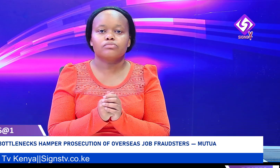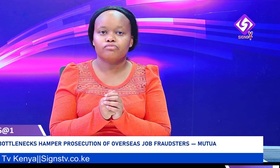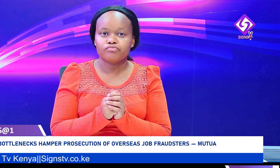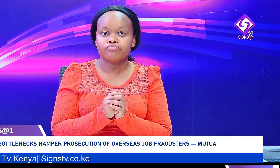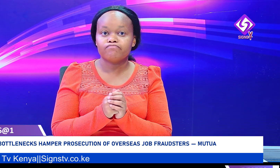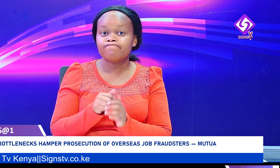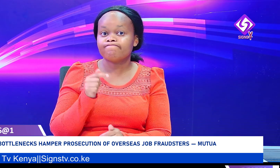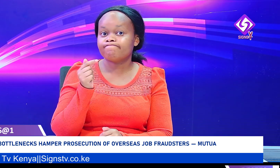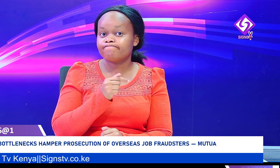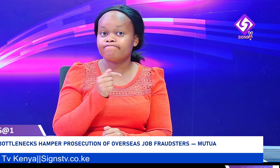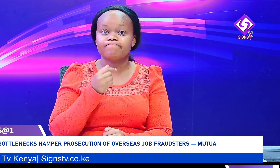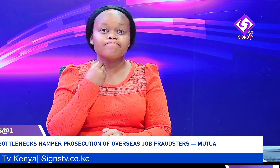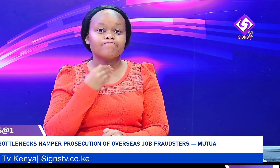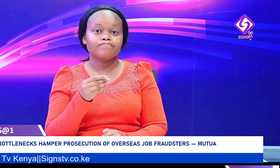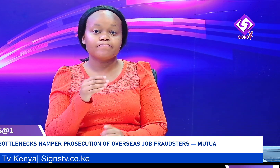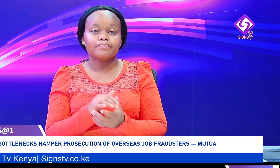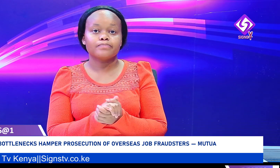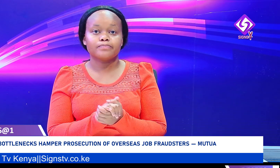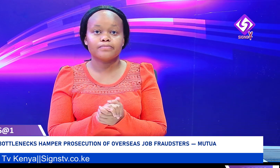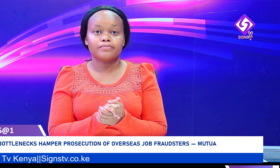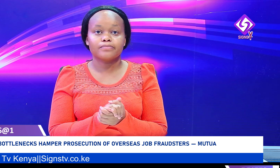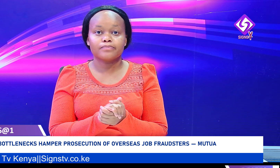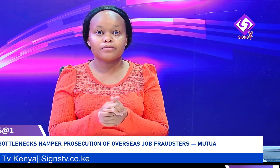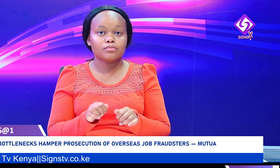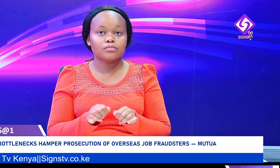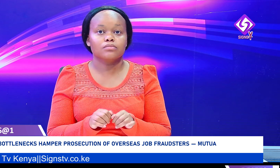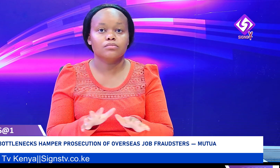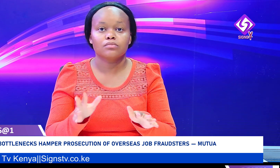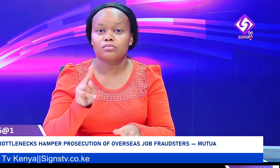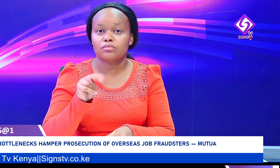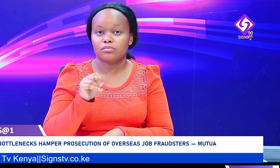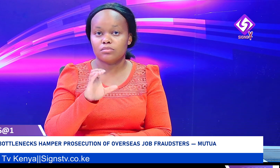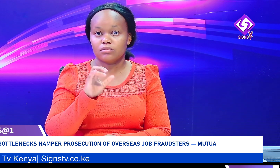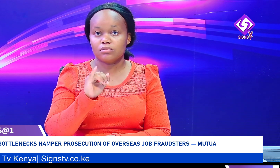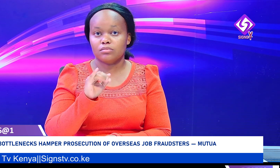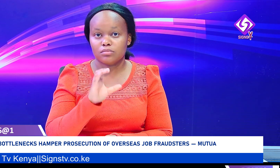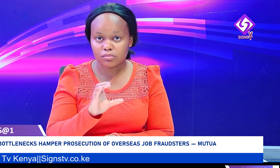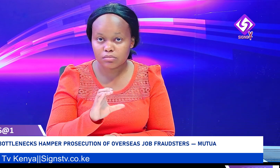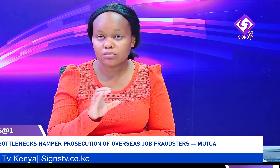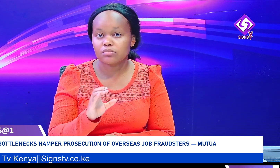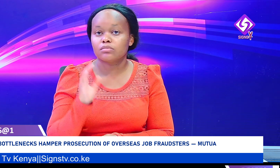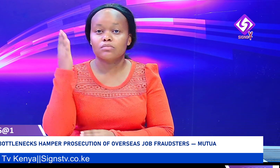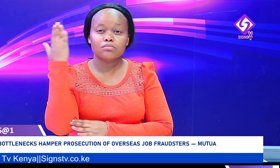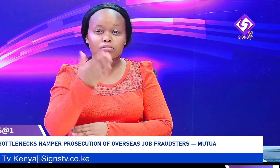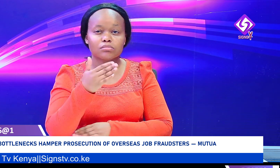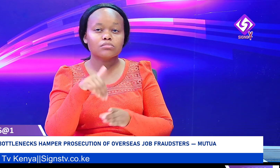stability. Speaking in Nairobi during the launch of 2 key documents aimed